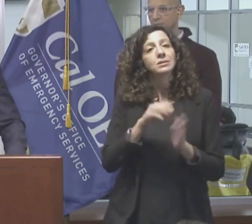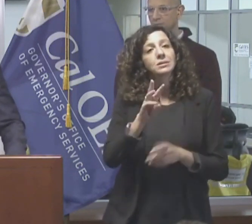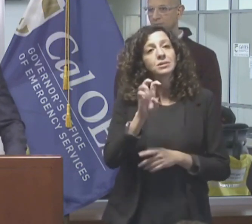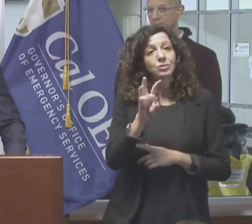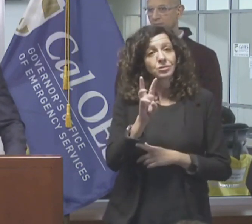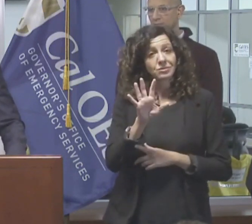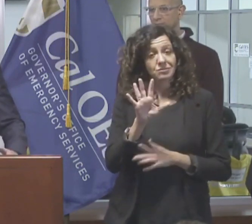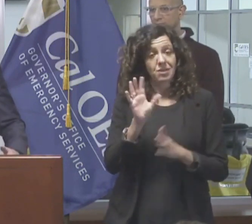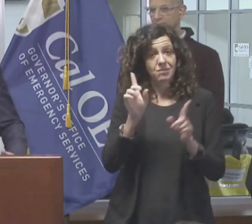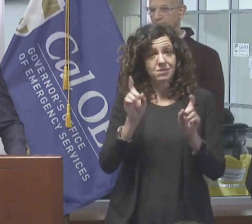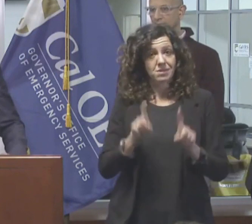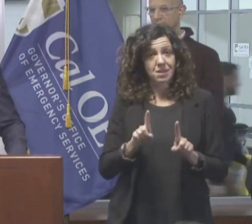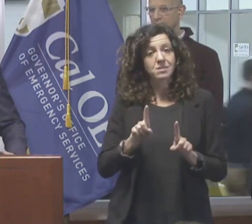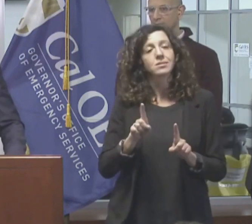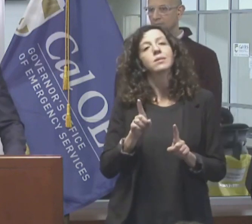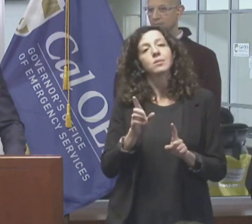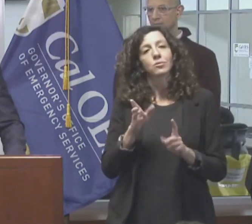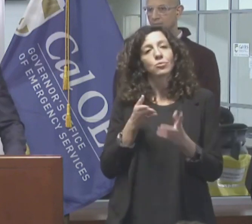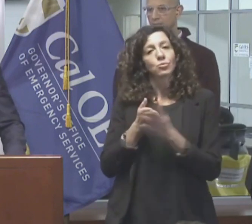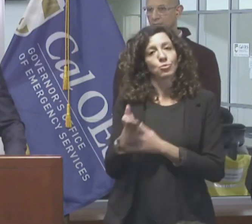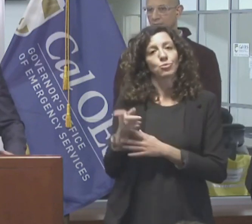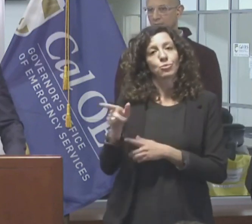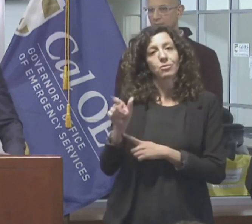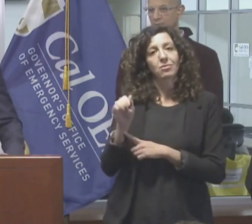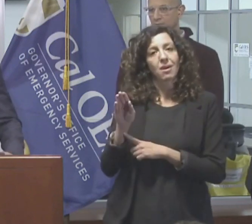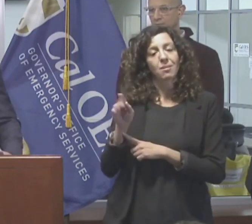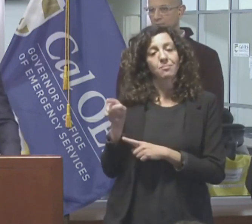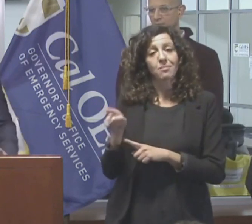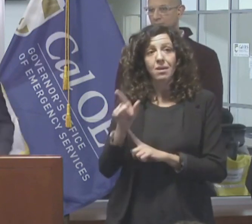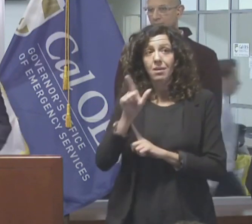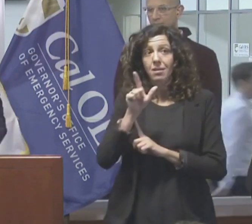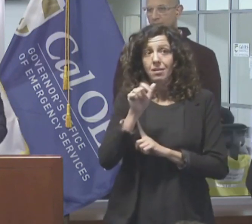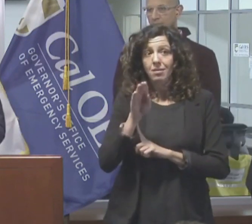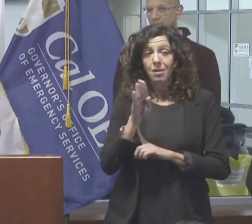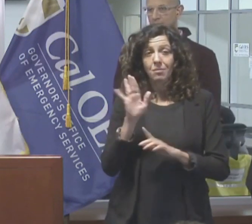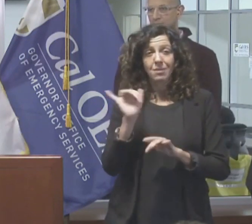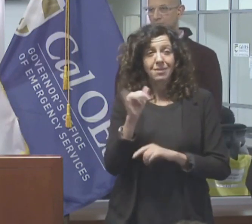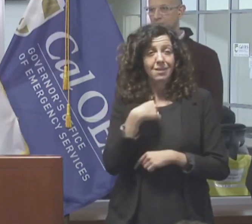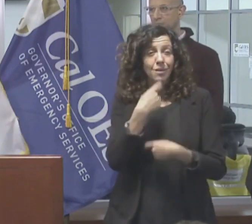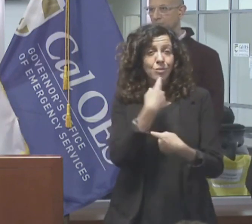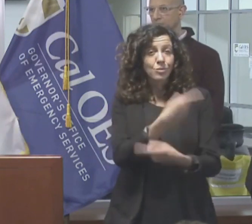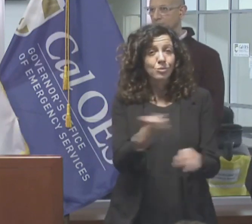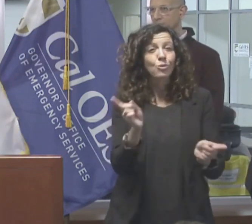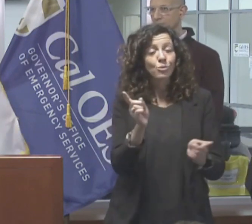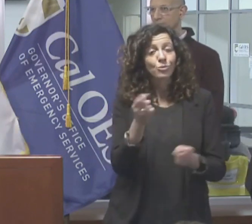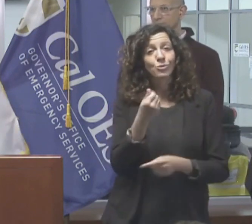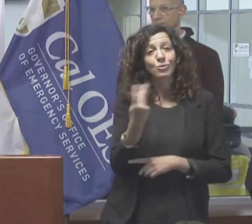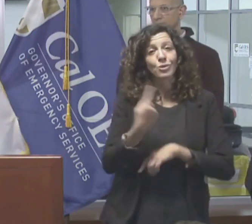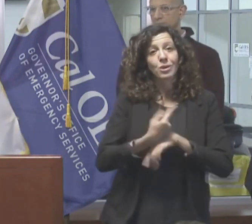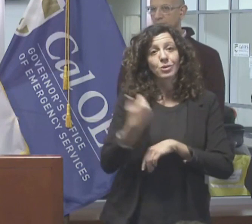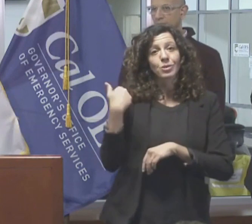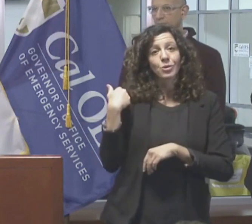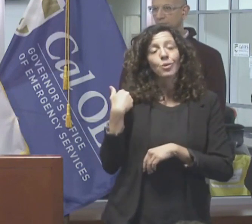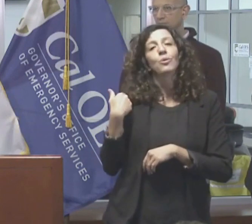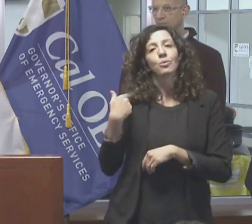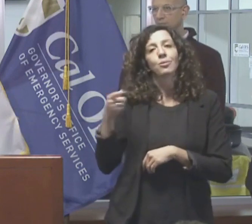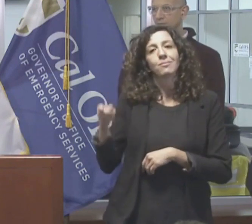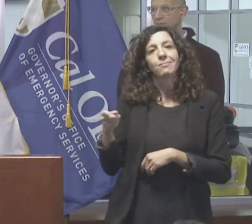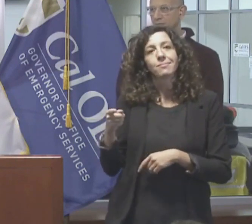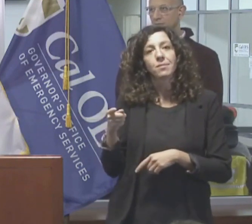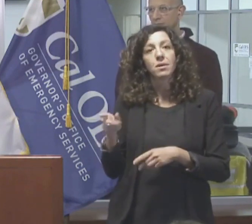2,665 of those tests were done by our labs. But those labs, as I noted a few days ago, have been supplemented by